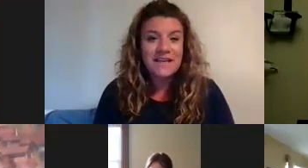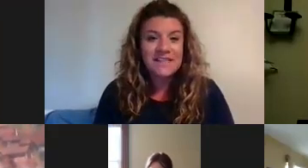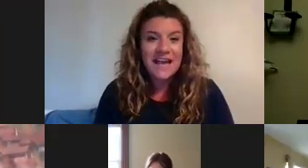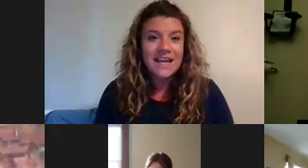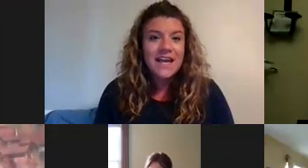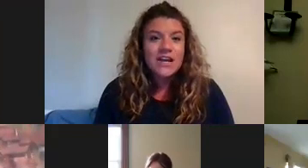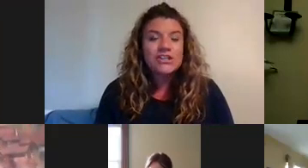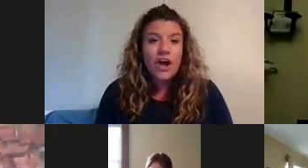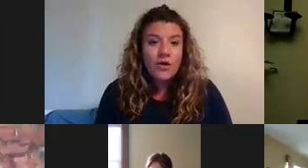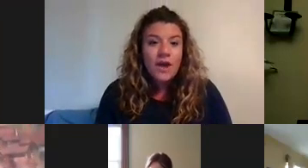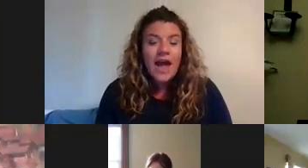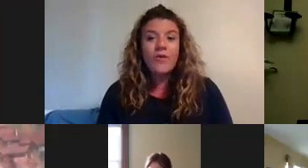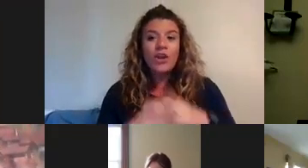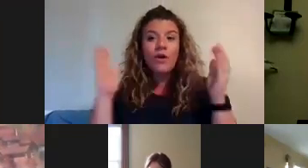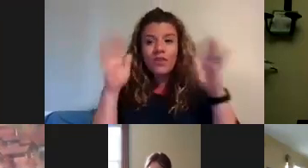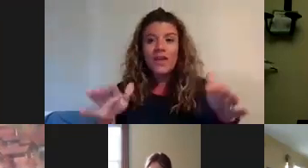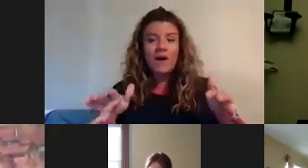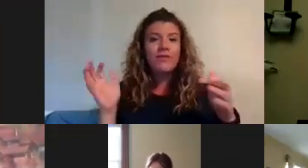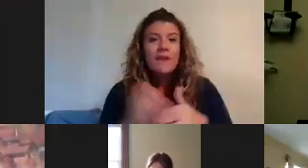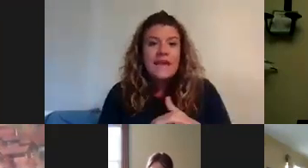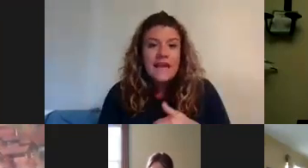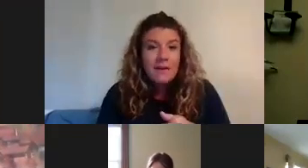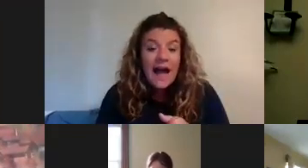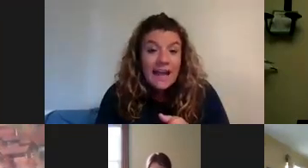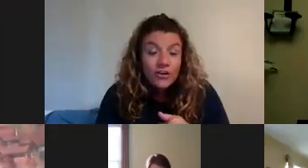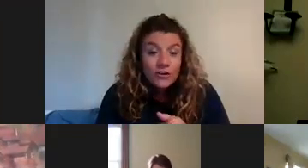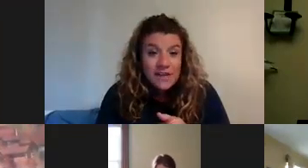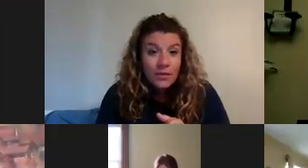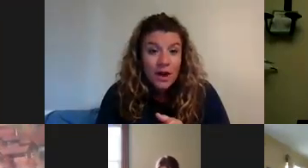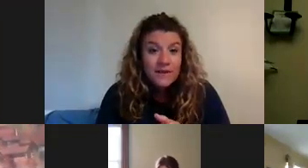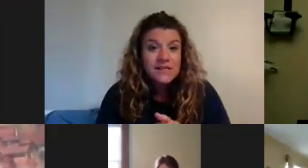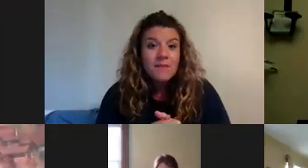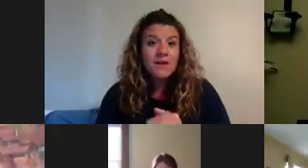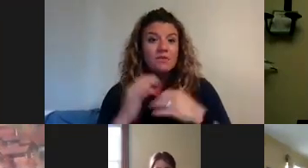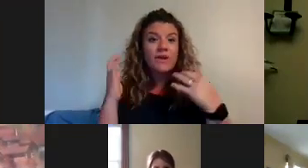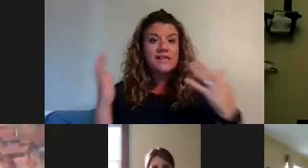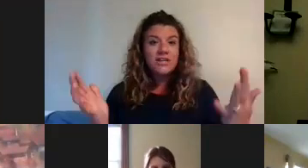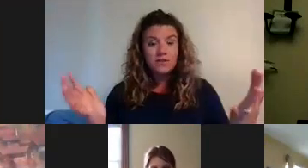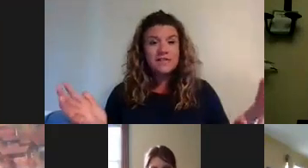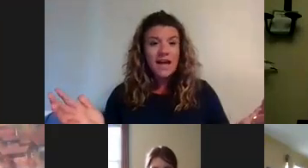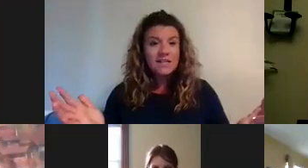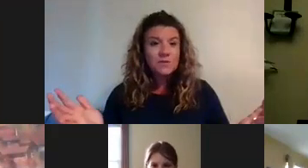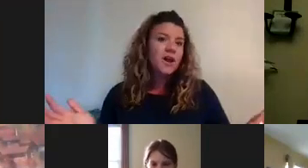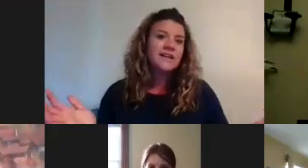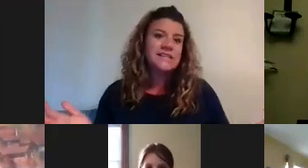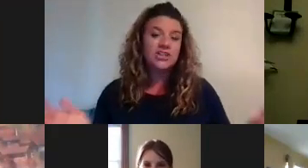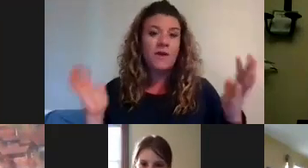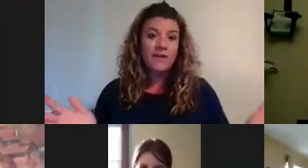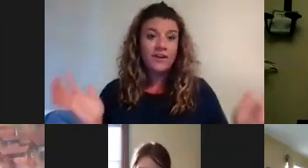said. So I want you all to think about the meaning behind your Girl Scout promise, because when we teach you the signs, we're not going to teach you every